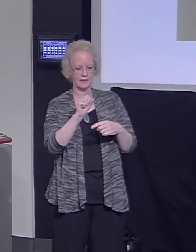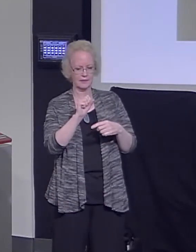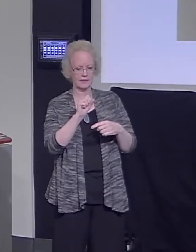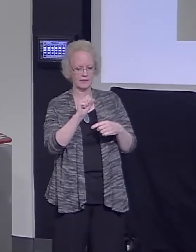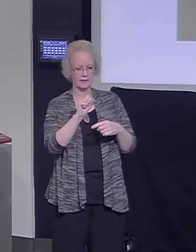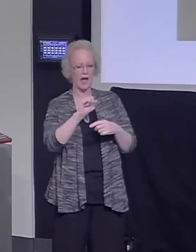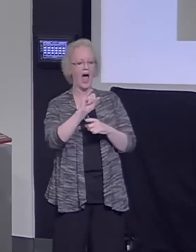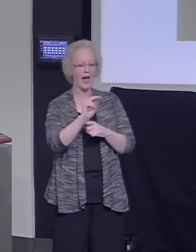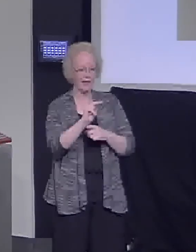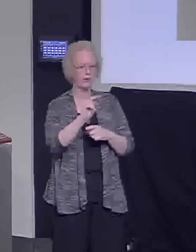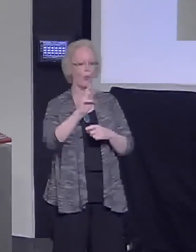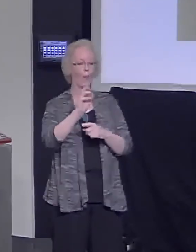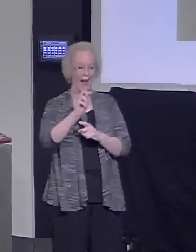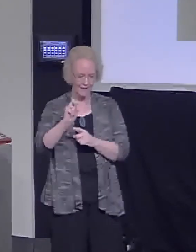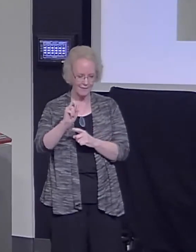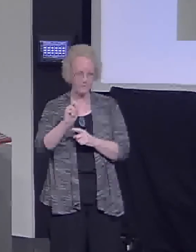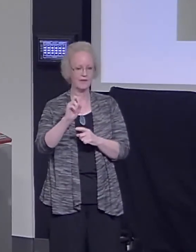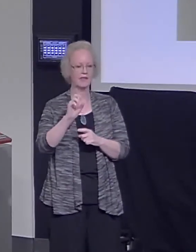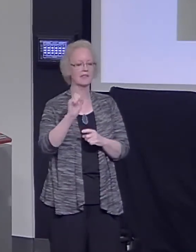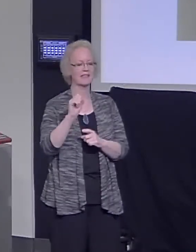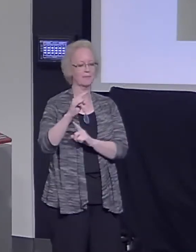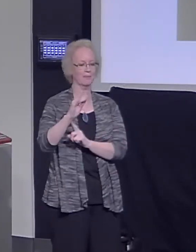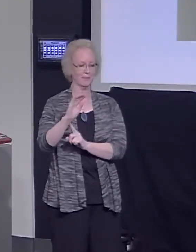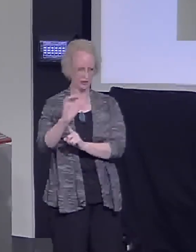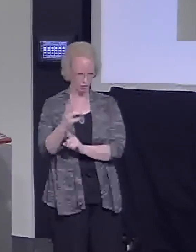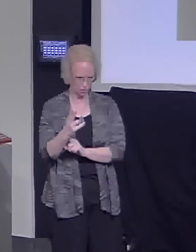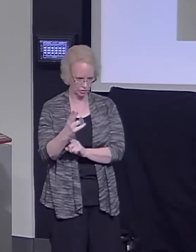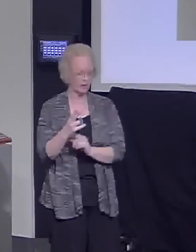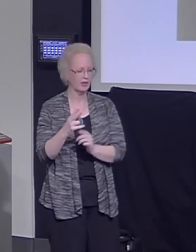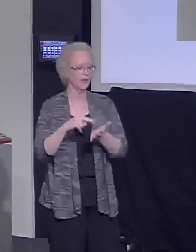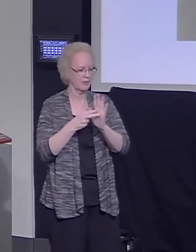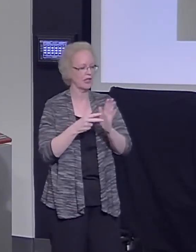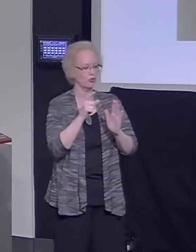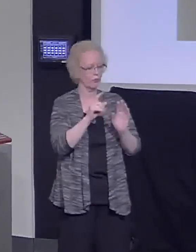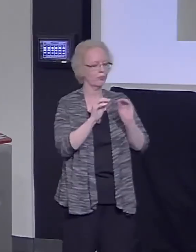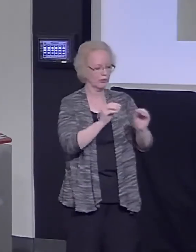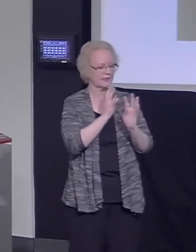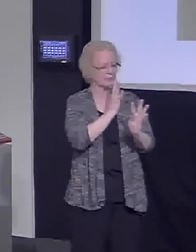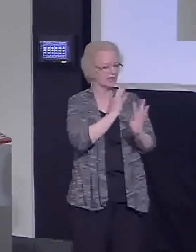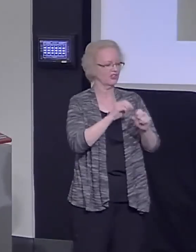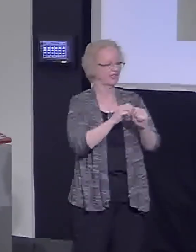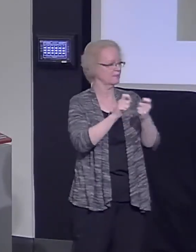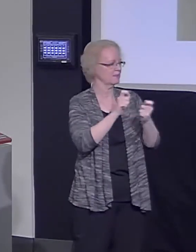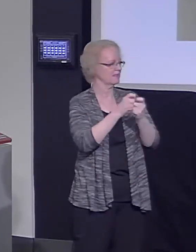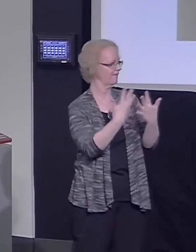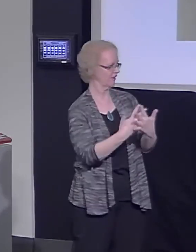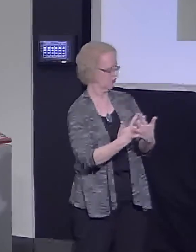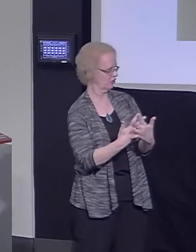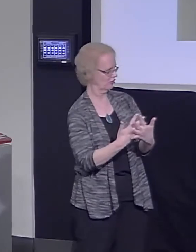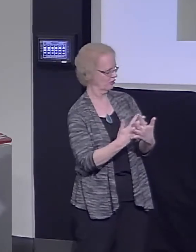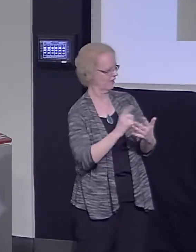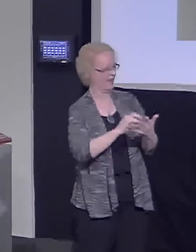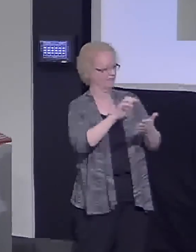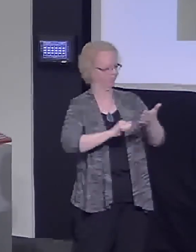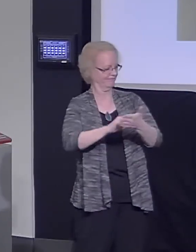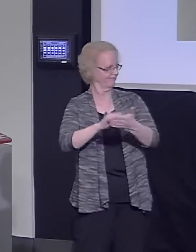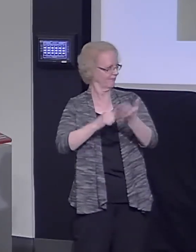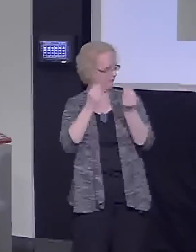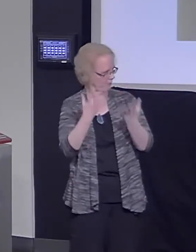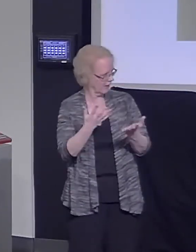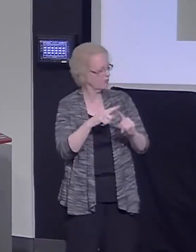speech through a specific filter that leaves out a lot of essential information. But it has the temporal information in it, has sort of